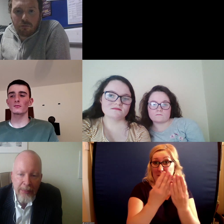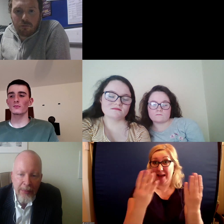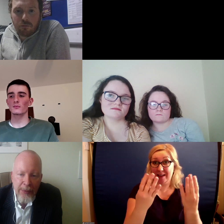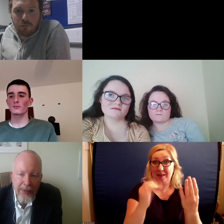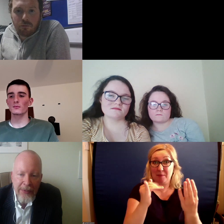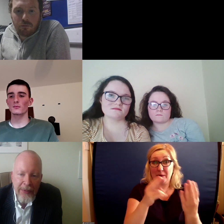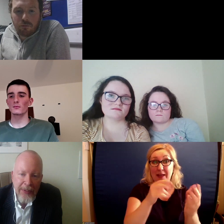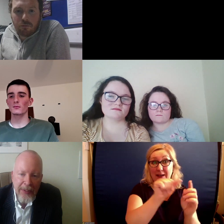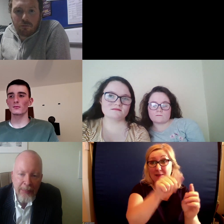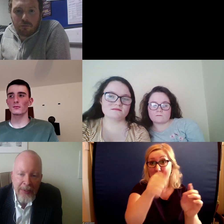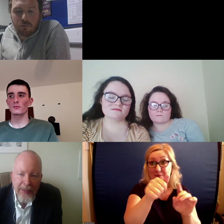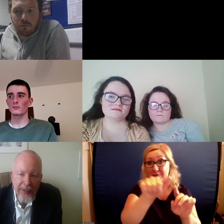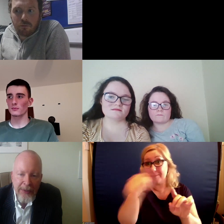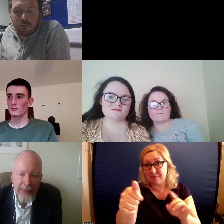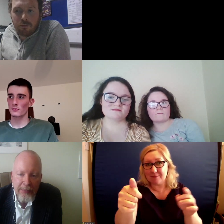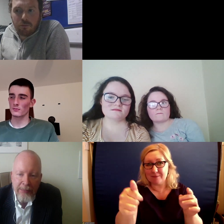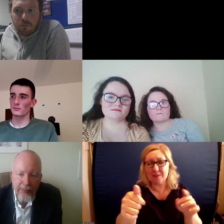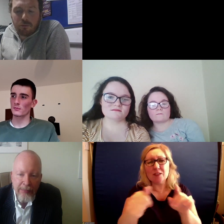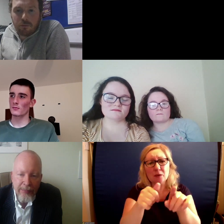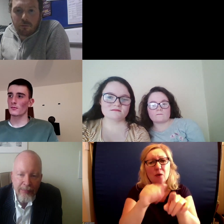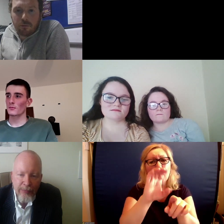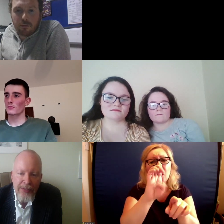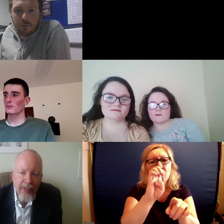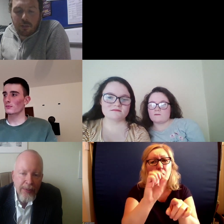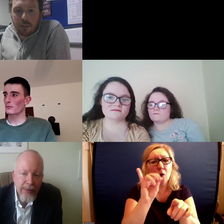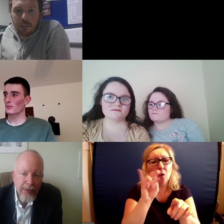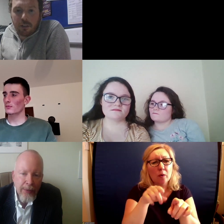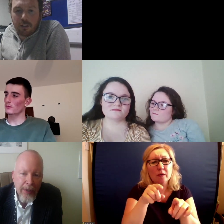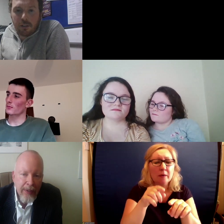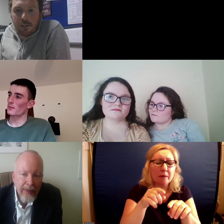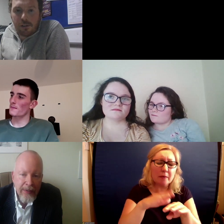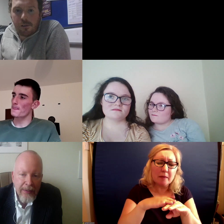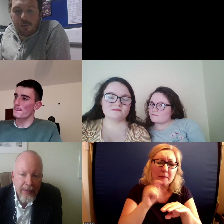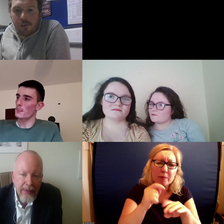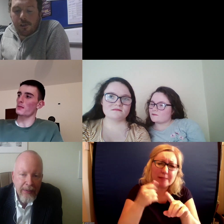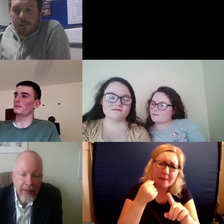book or music that just resonated with you to your core?